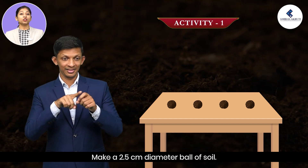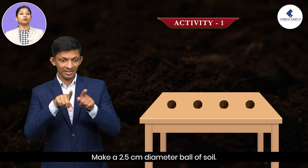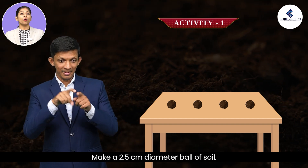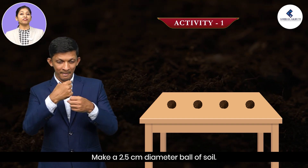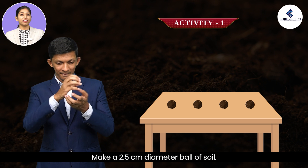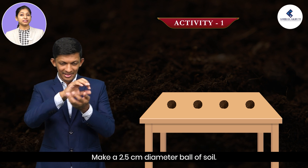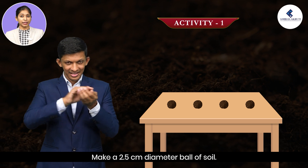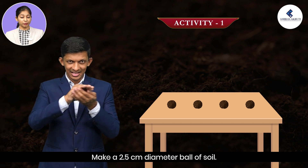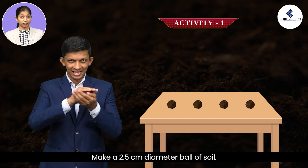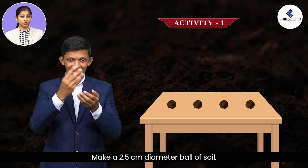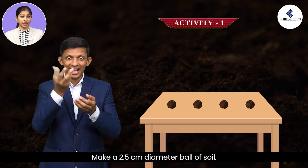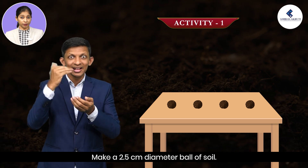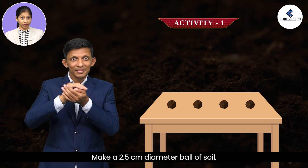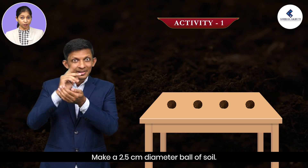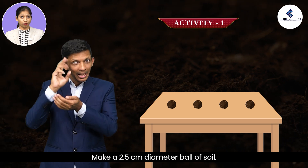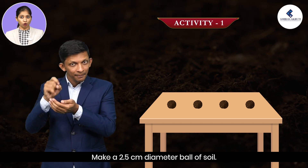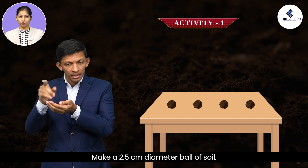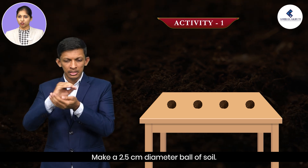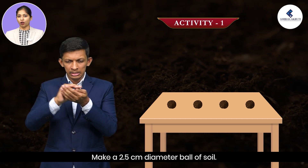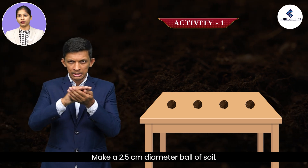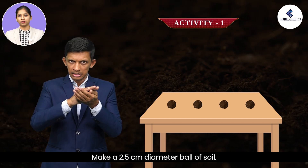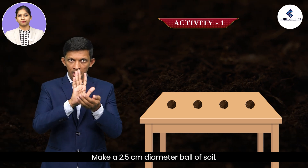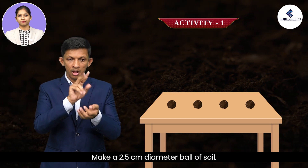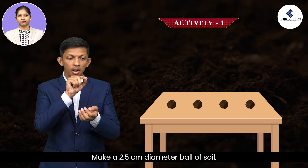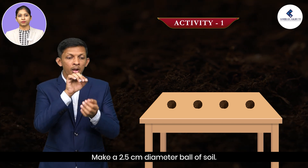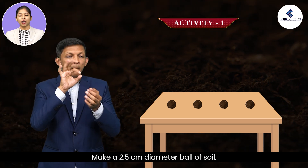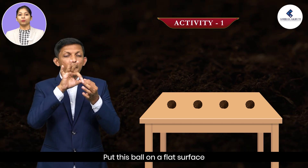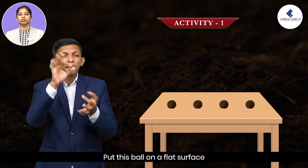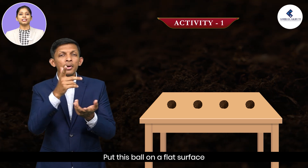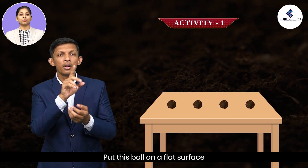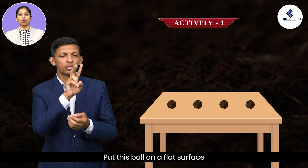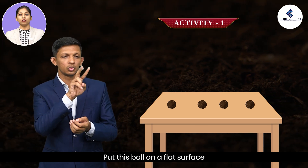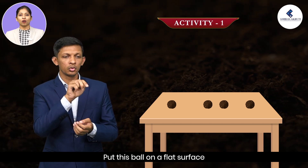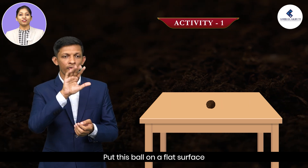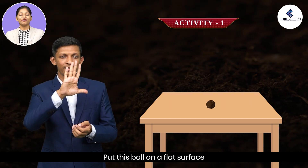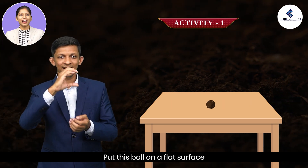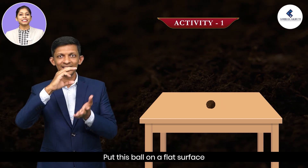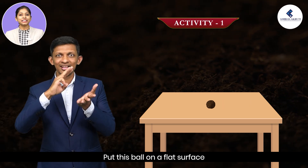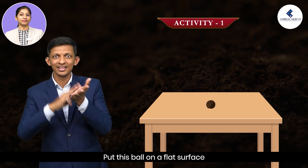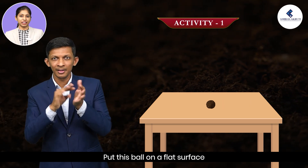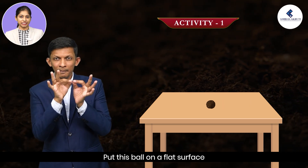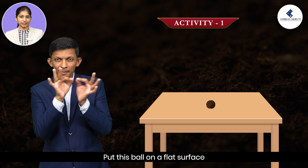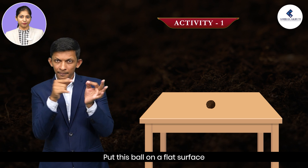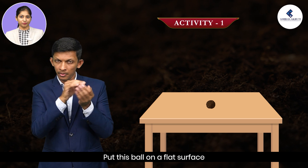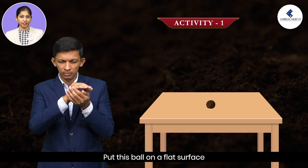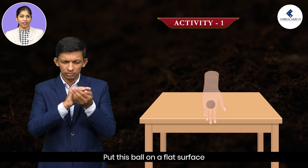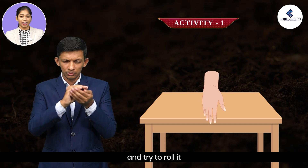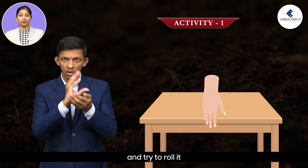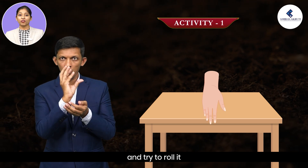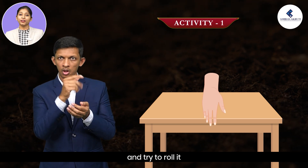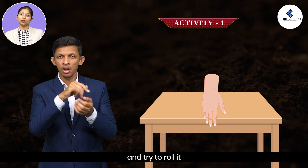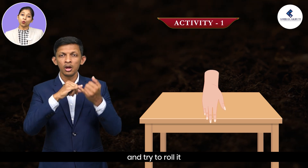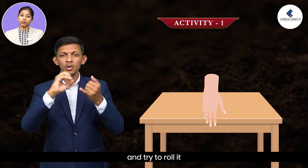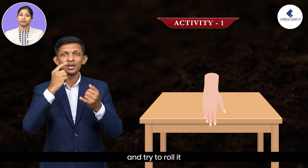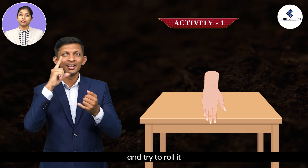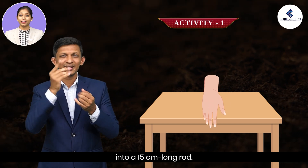Make a 2.5 cm diameter ball of soil. Put this ball on a flat surface and